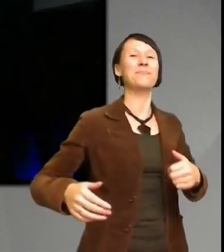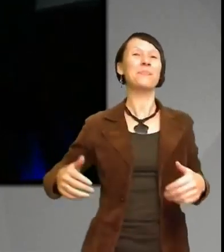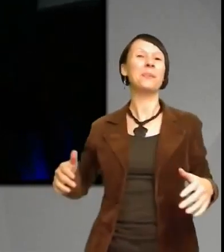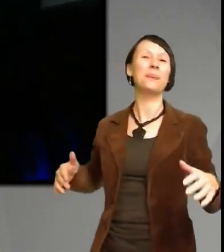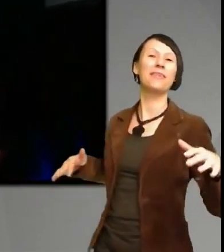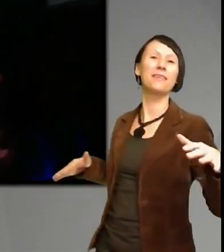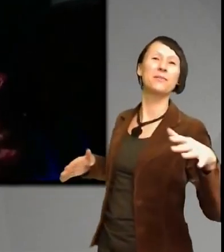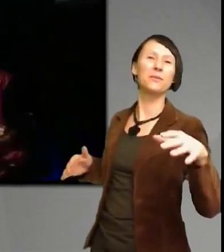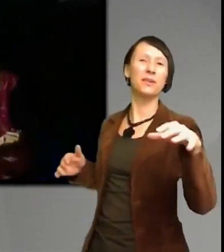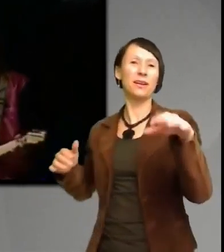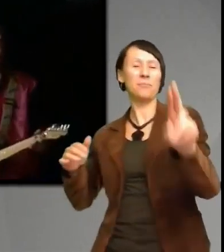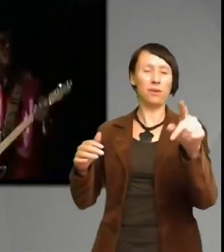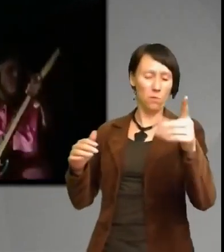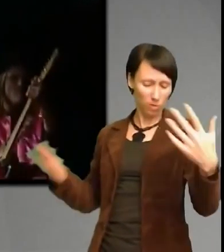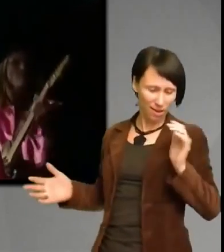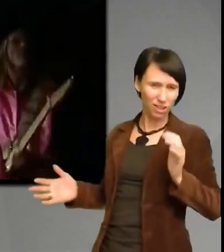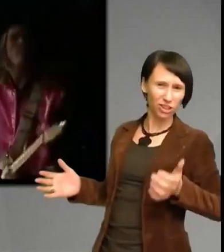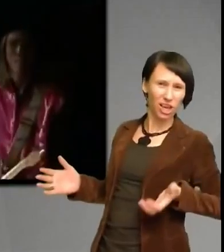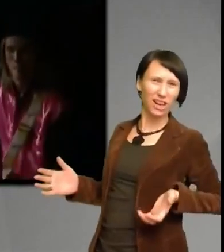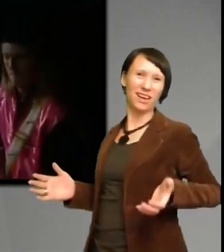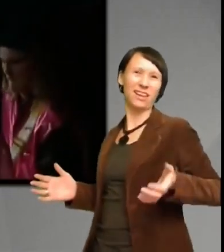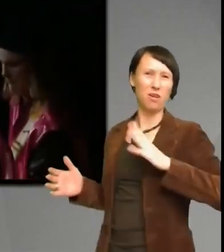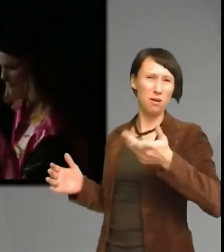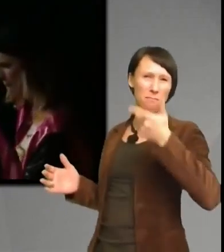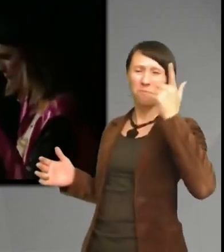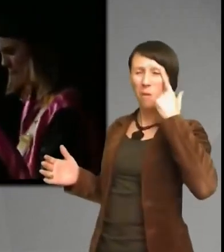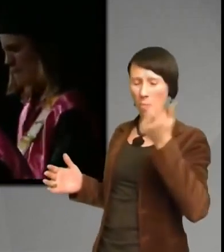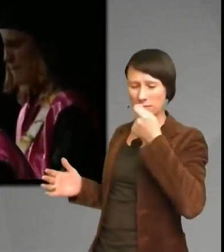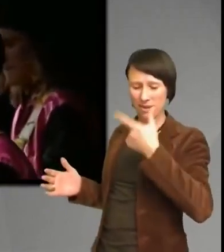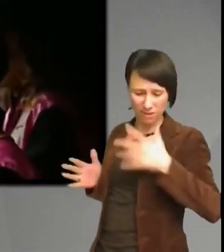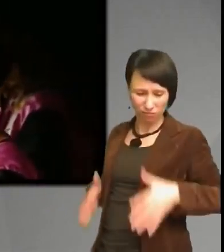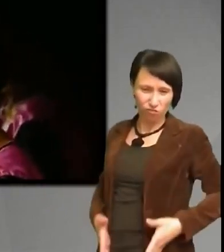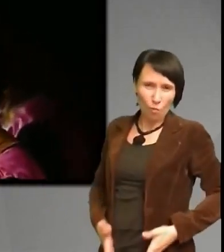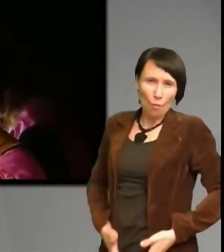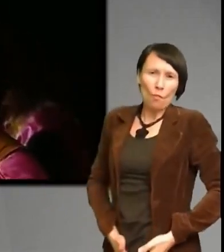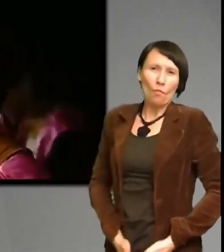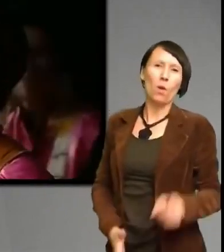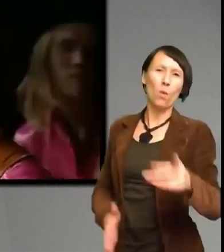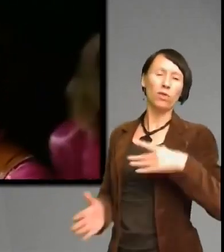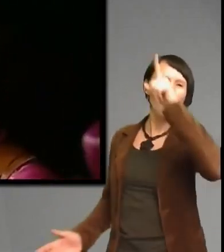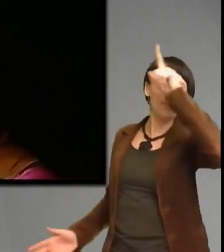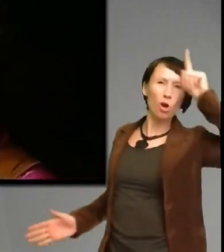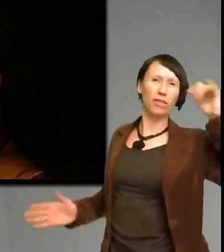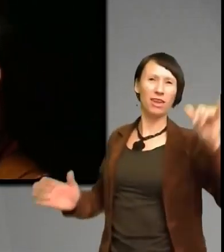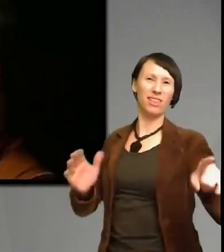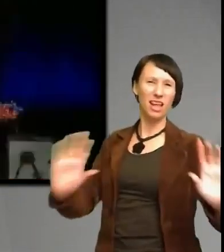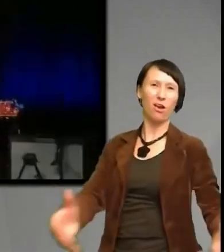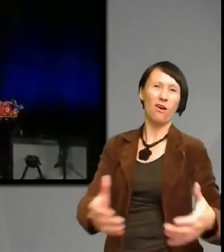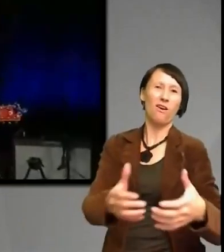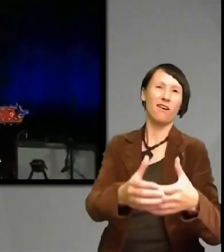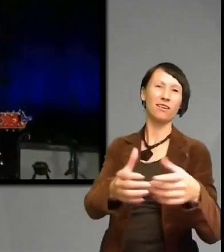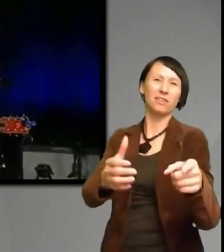well, she's a little gal in the red blue jeans. She's the queen of all the tears,